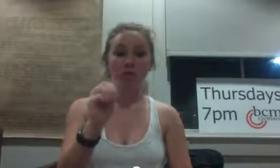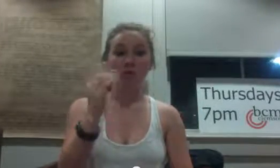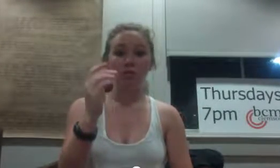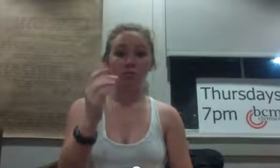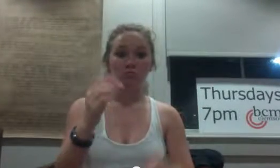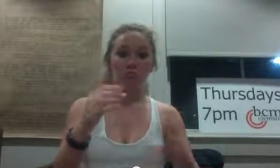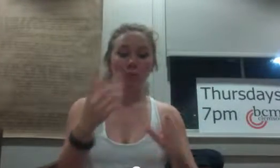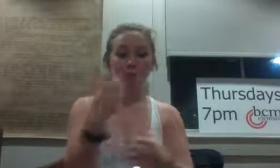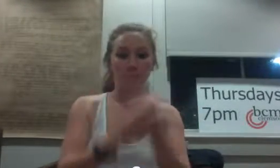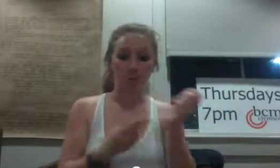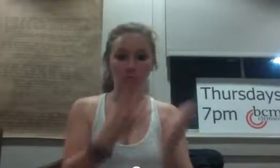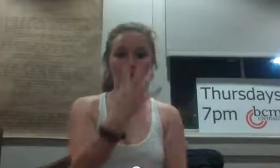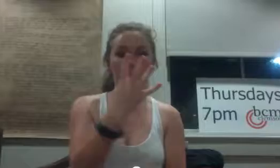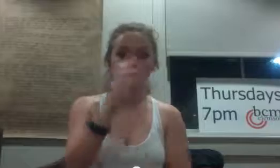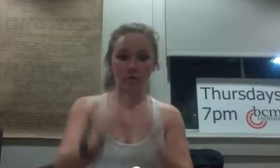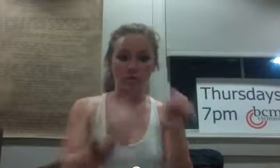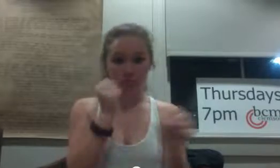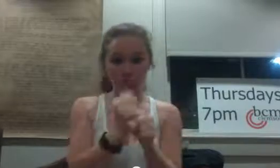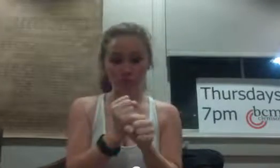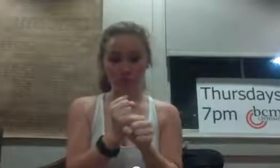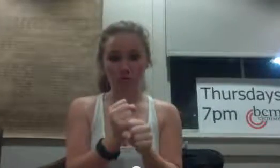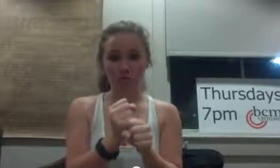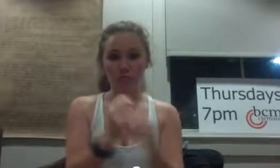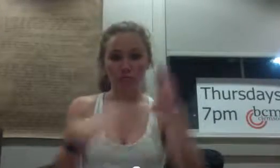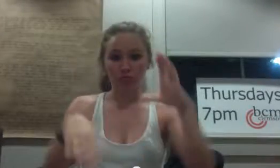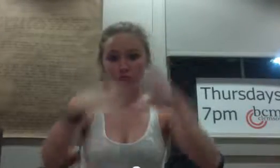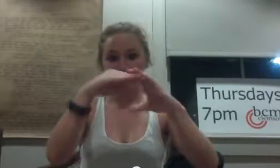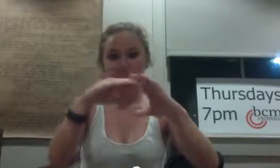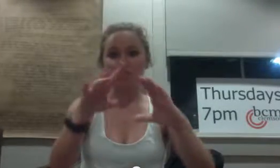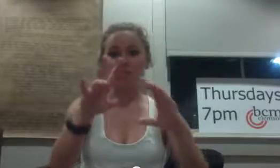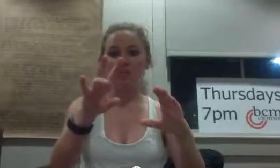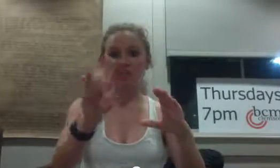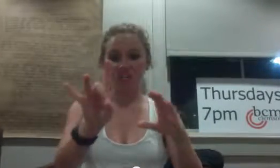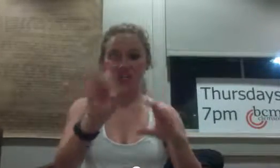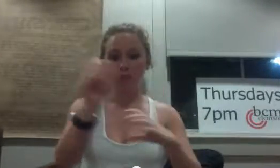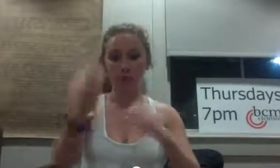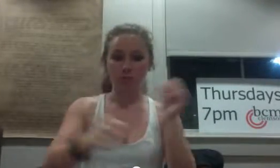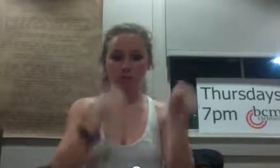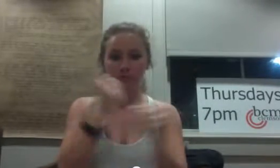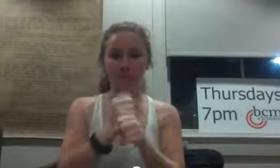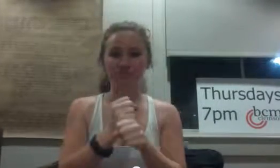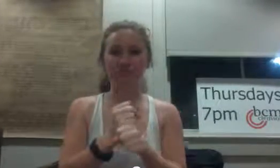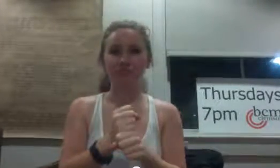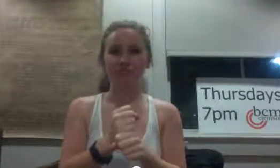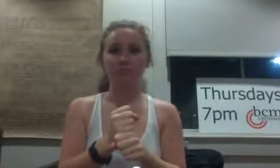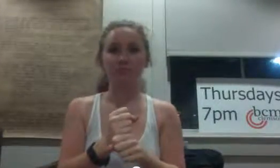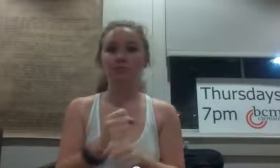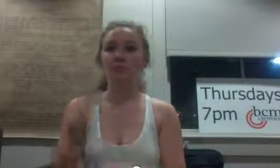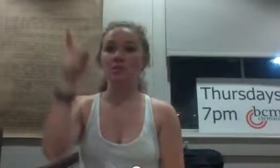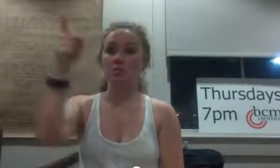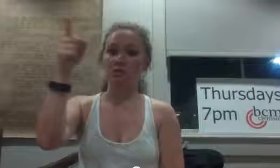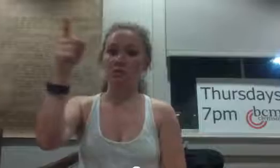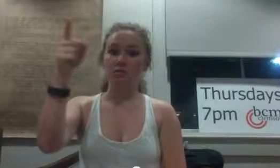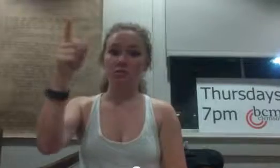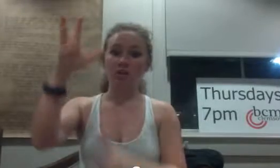2 terms, and they're both 4 years each. So that's a total of 8 years.